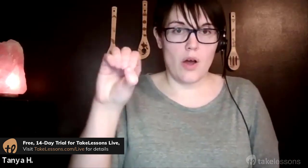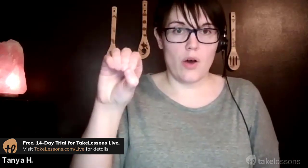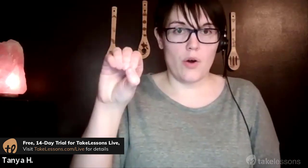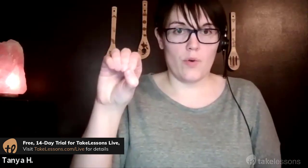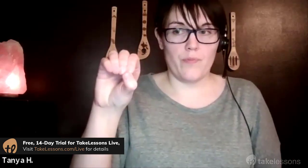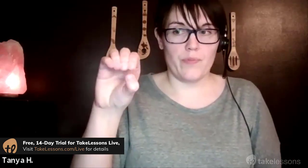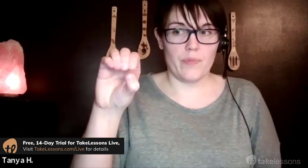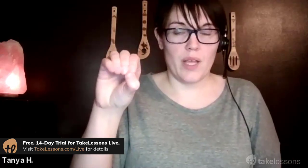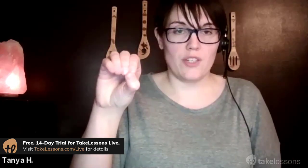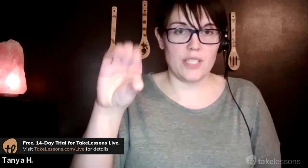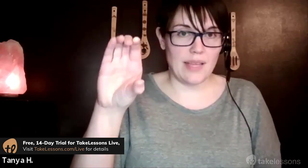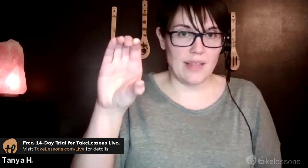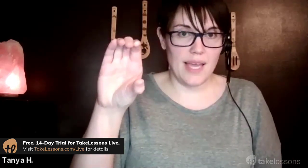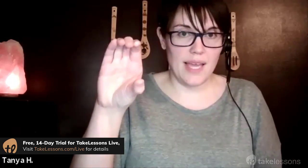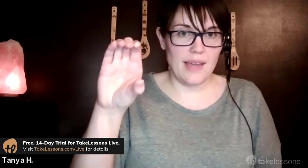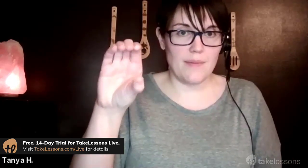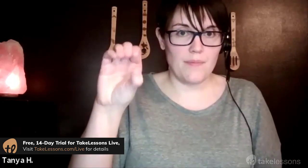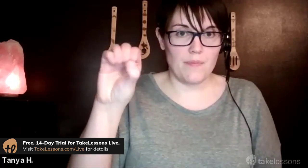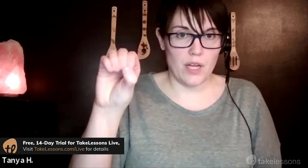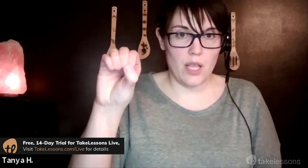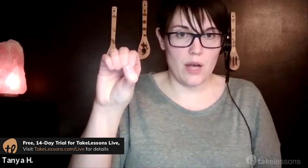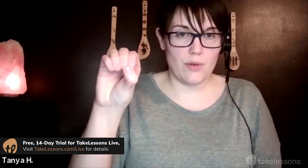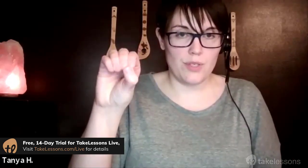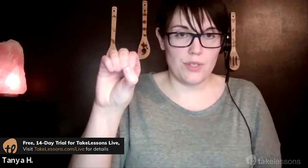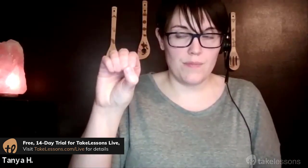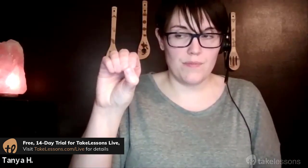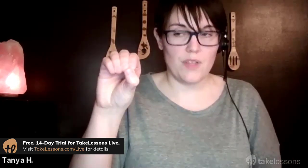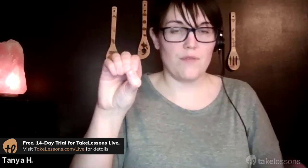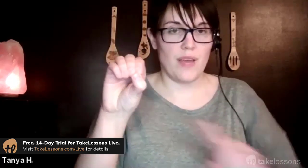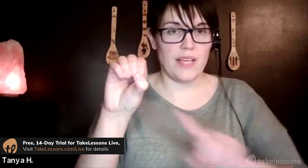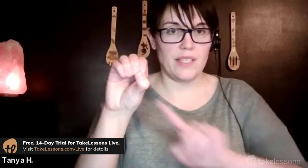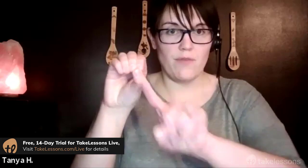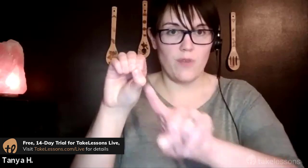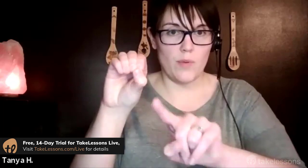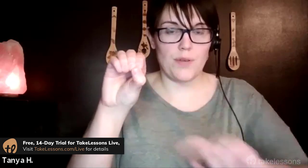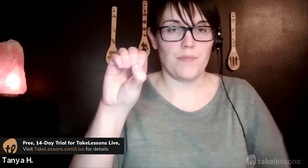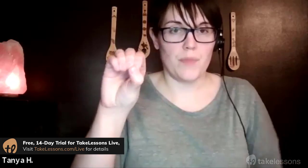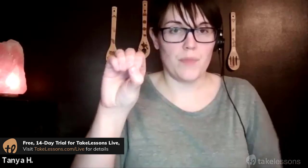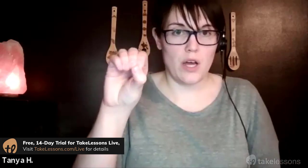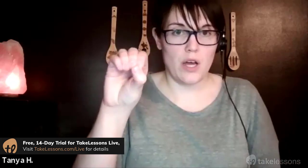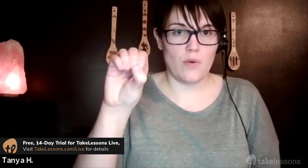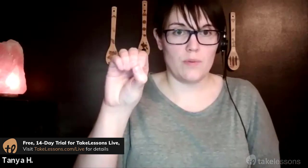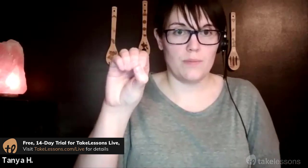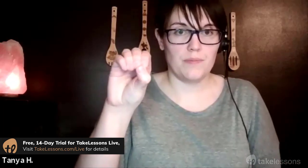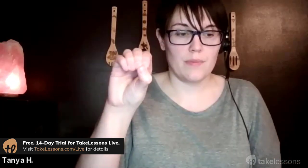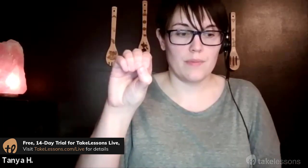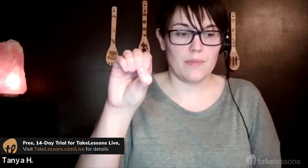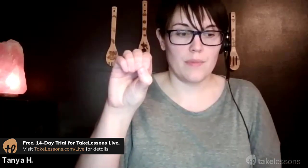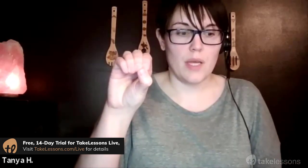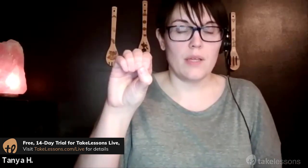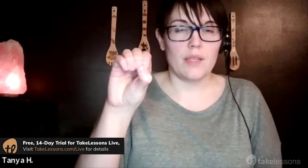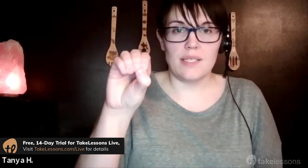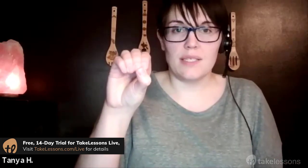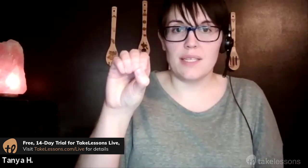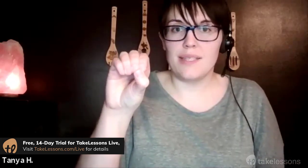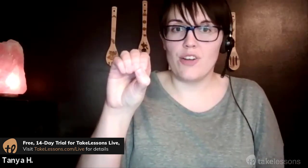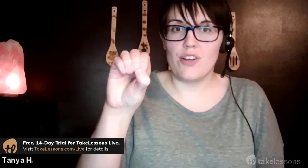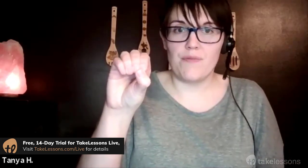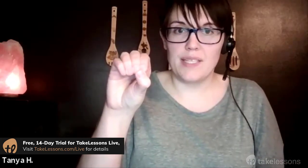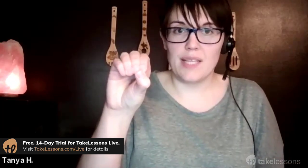O. Just like the C, but closed, facing forward. O. This is considered a fist letter,